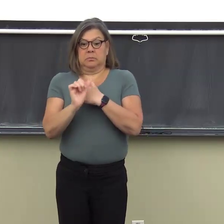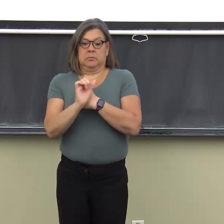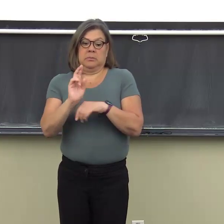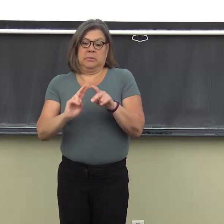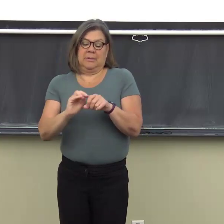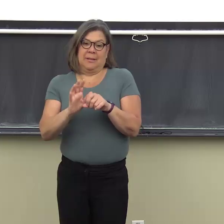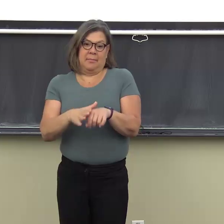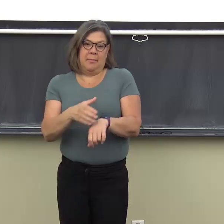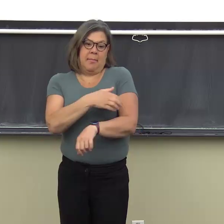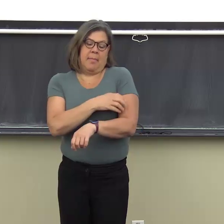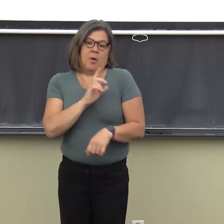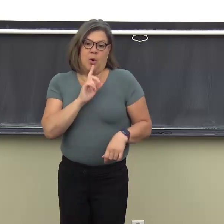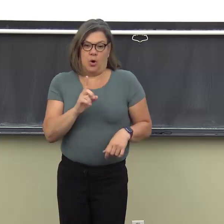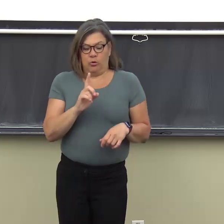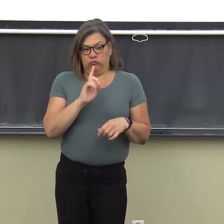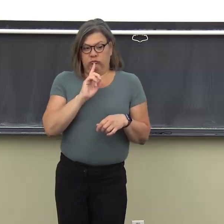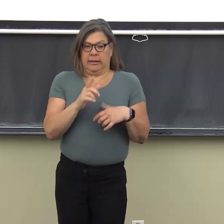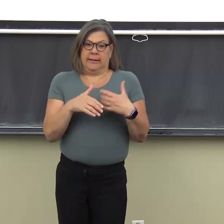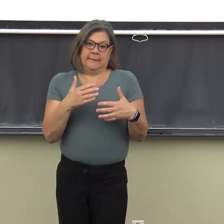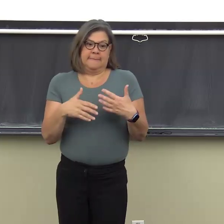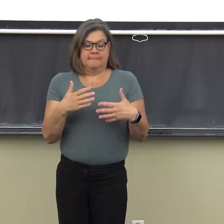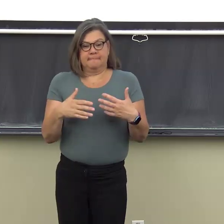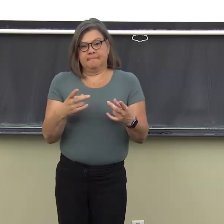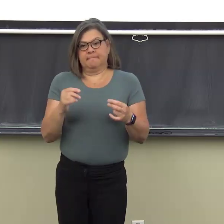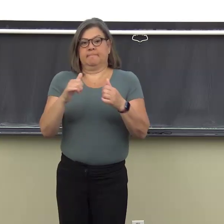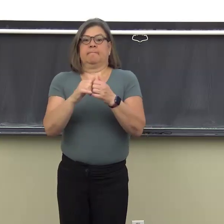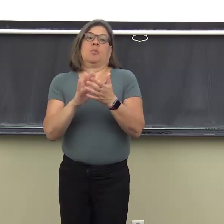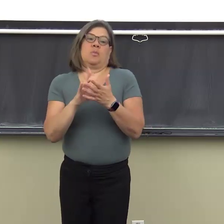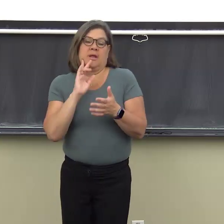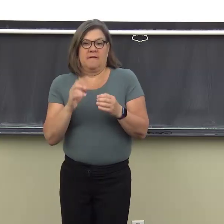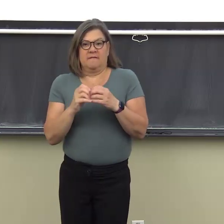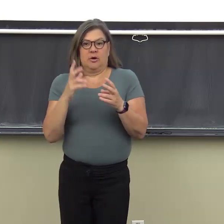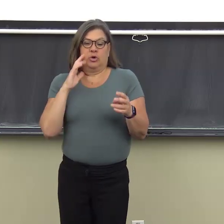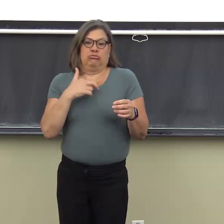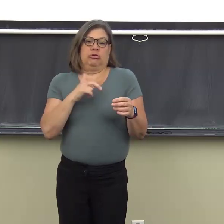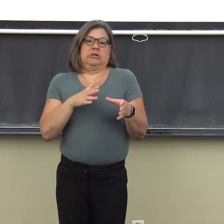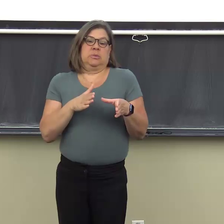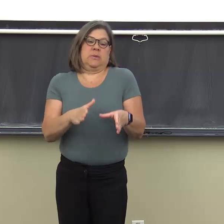power are really going with it and for it in a religious style.